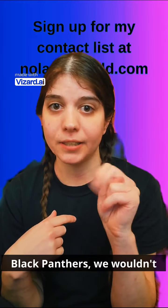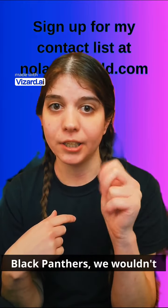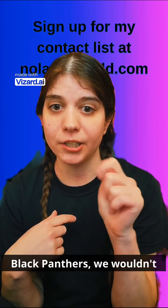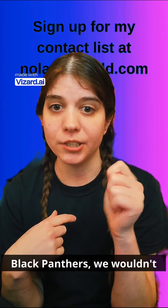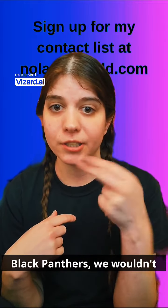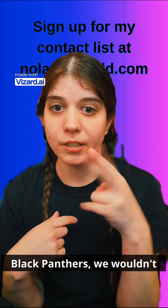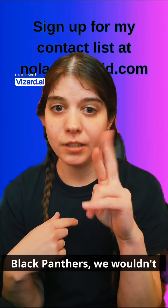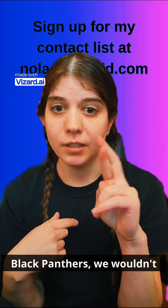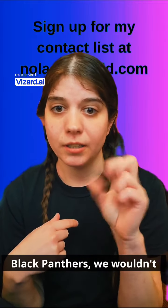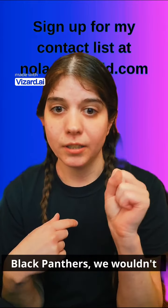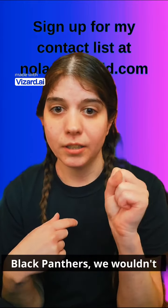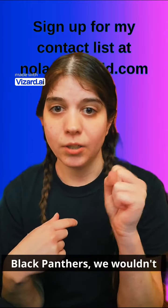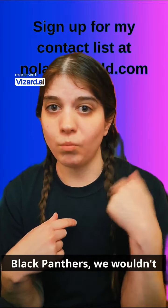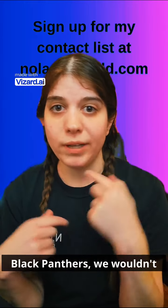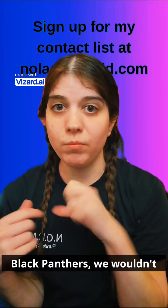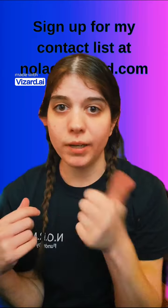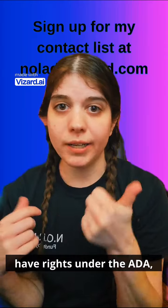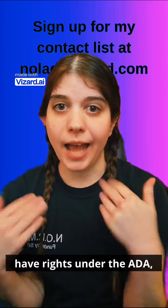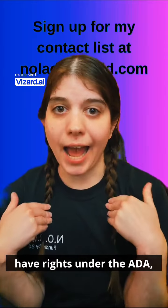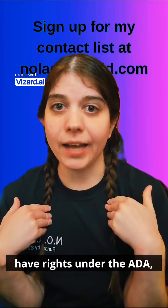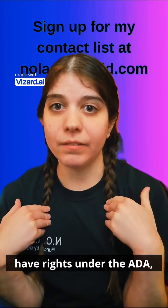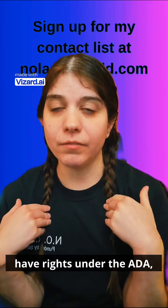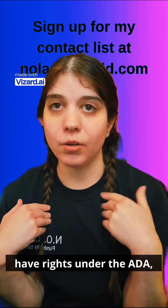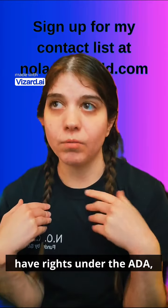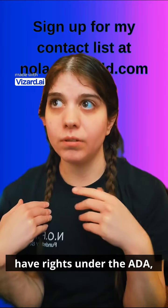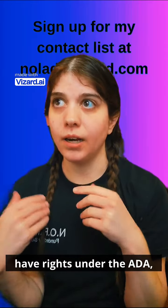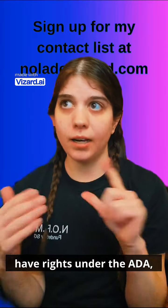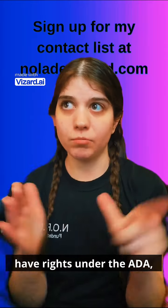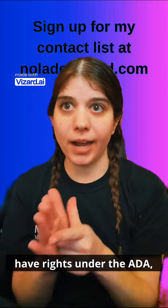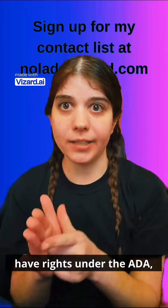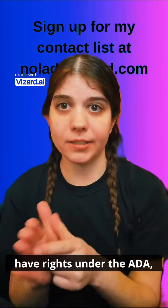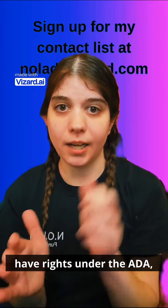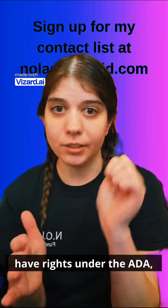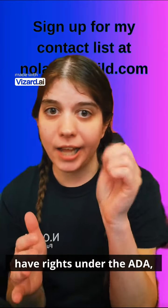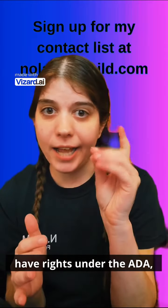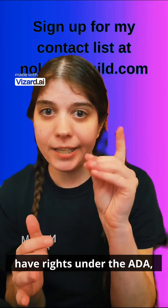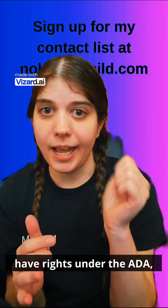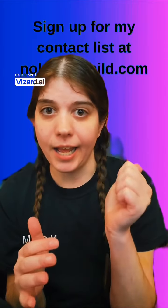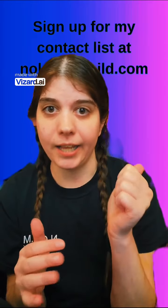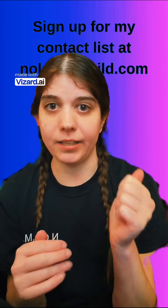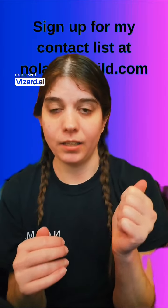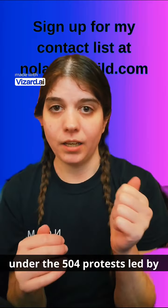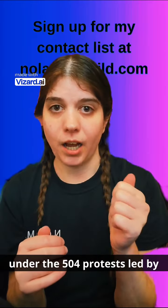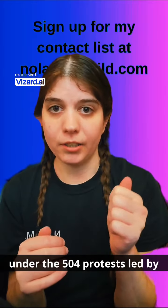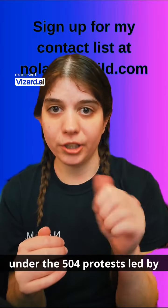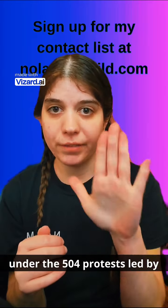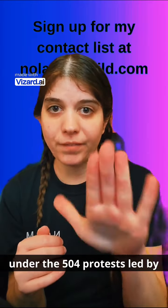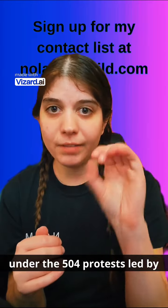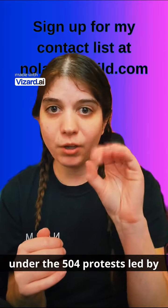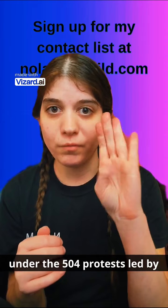Panthers, we wouldn't have rights under the ADA, under the